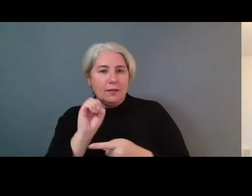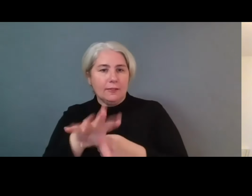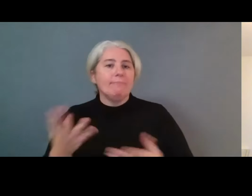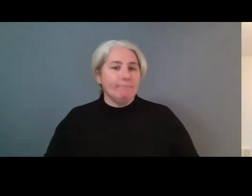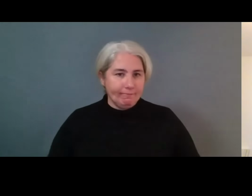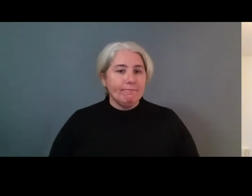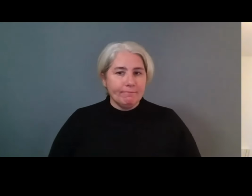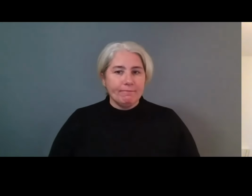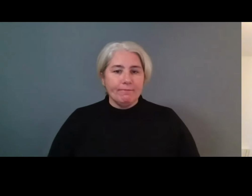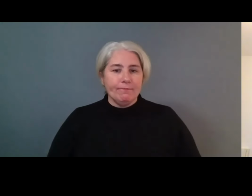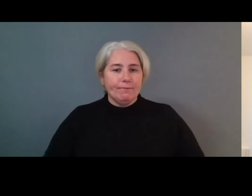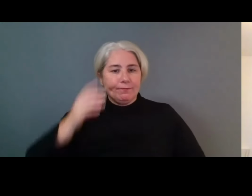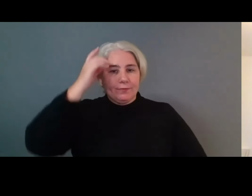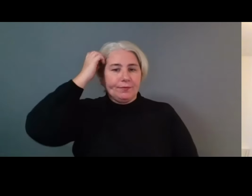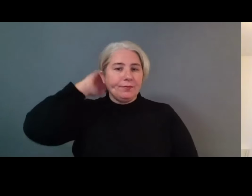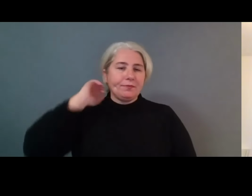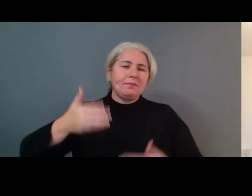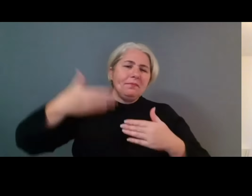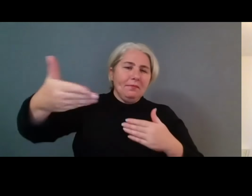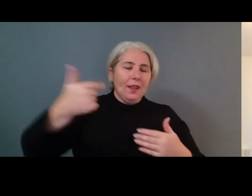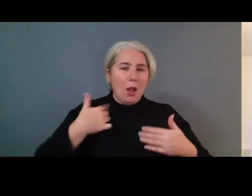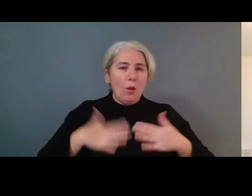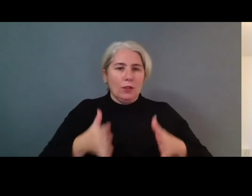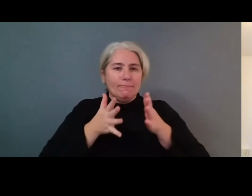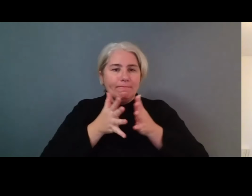as a civil society during